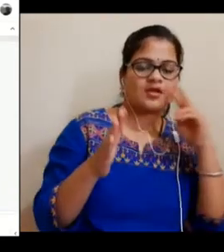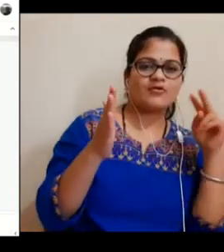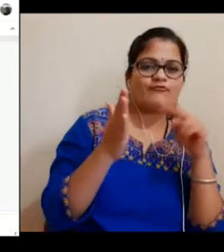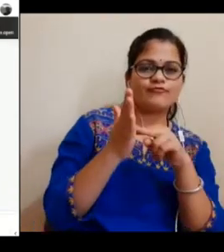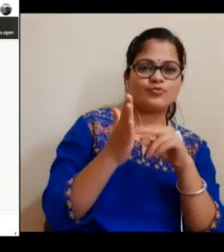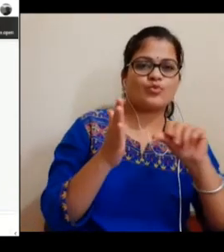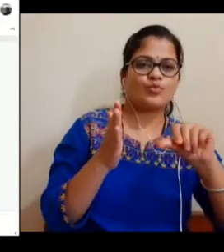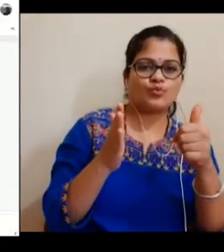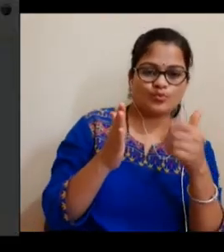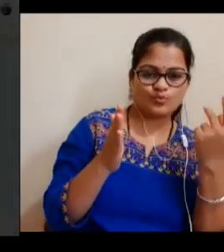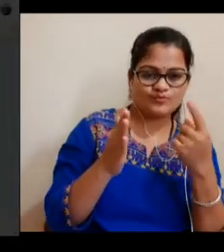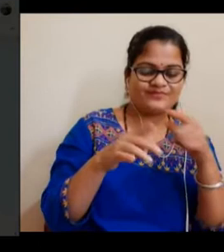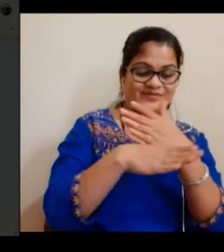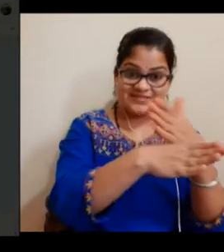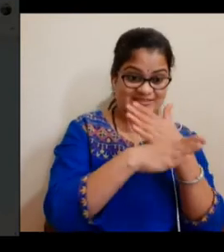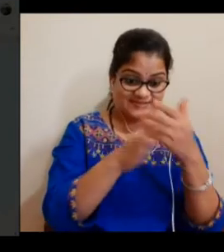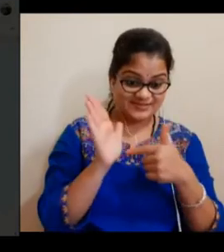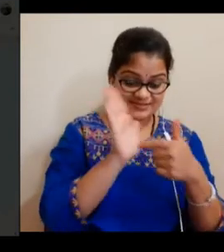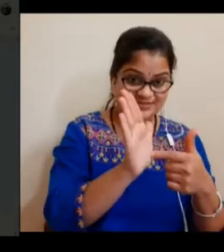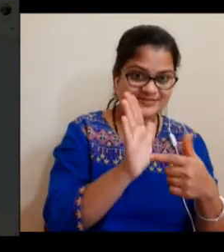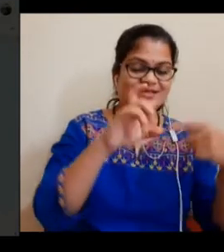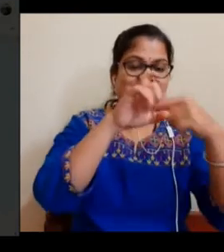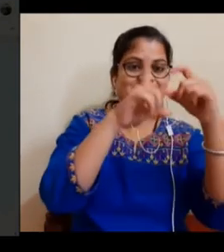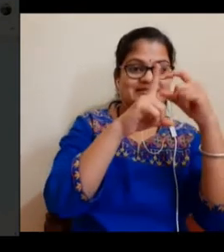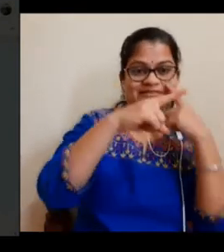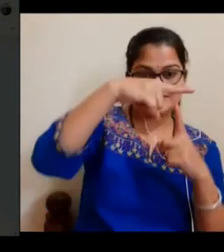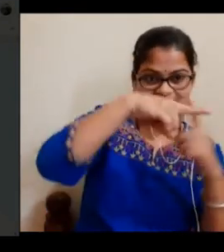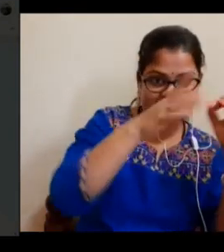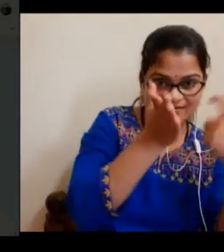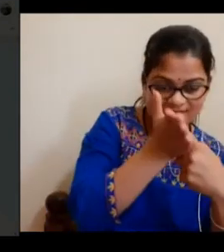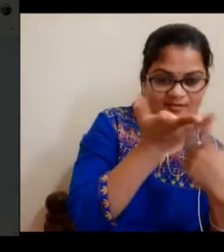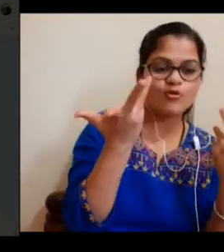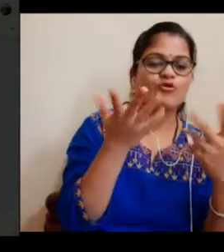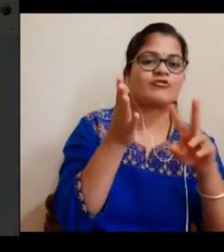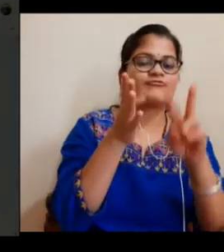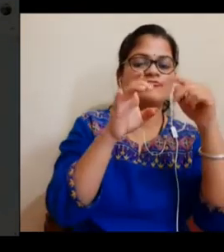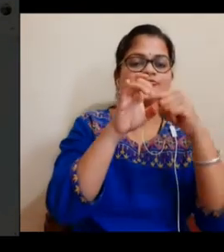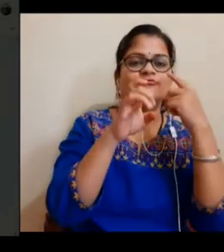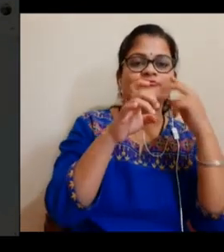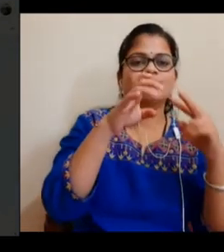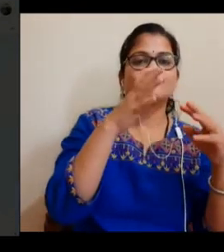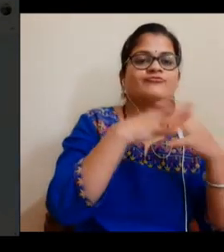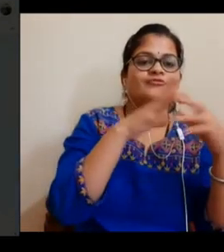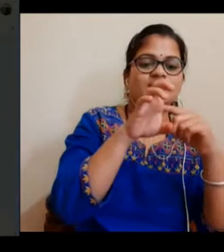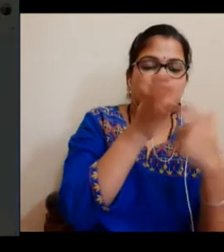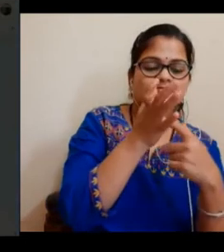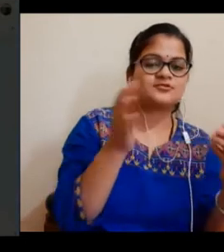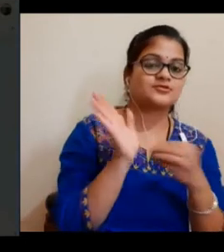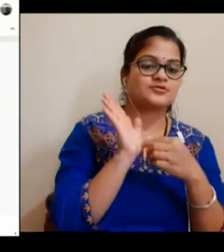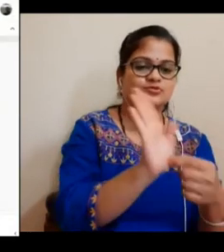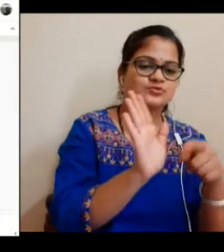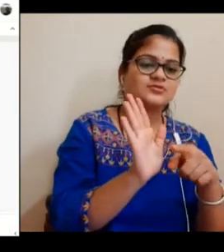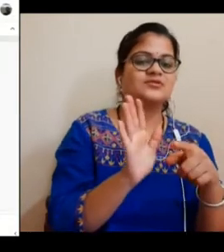to do that, right? Here you have editor, viewer. So just with the viewer option, you share to the